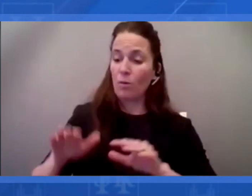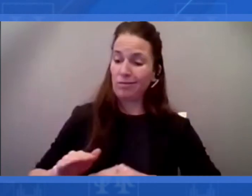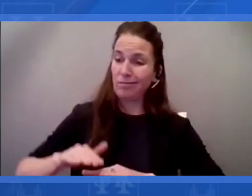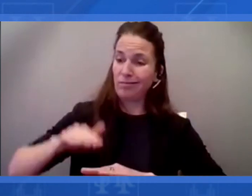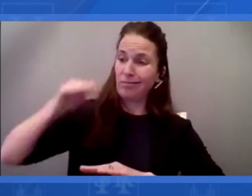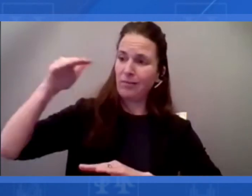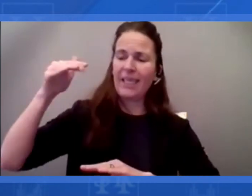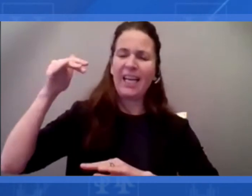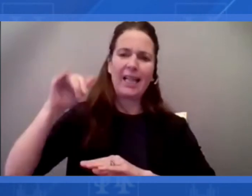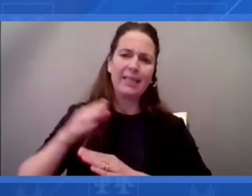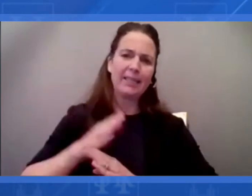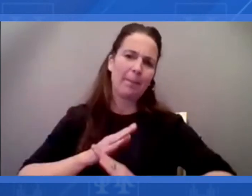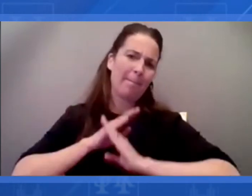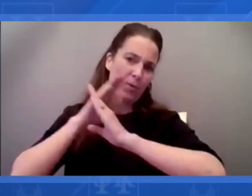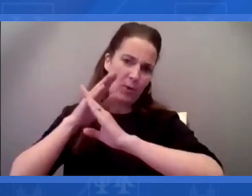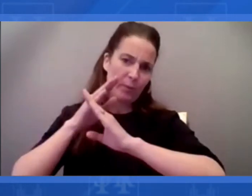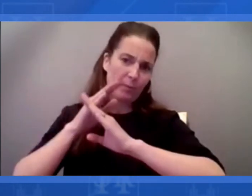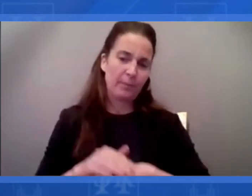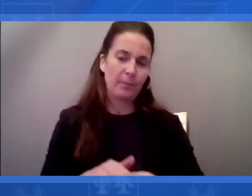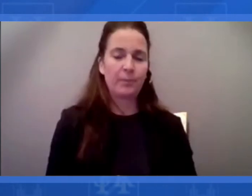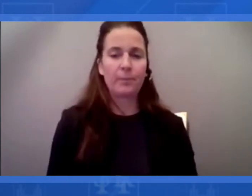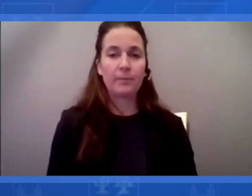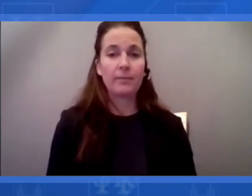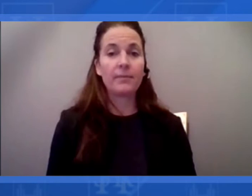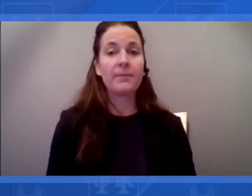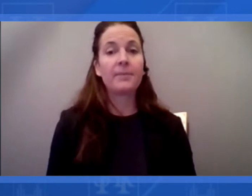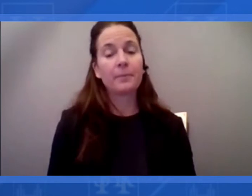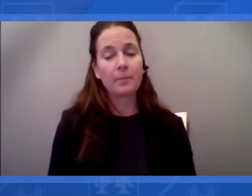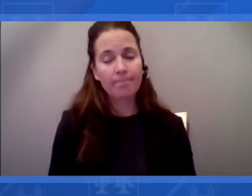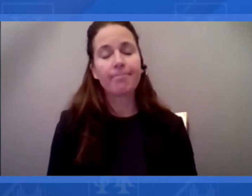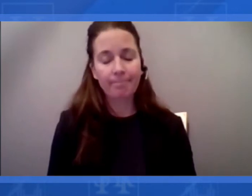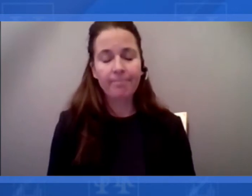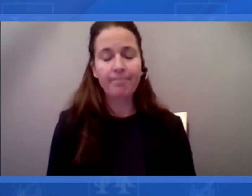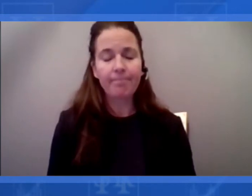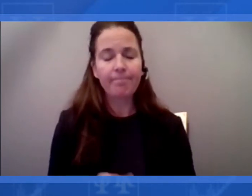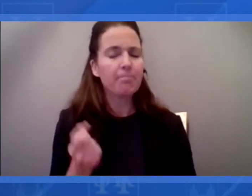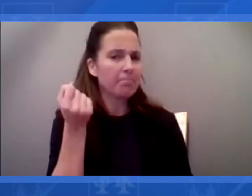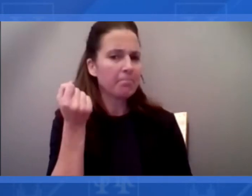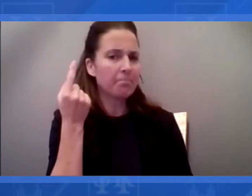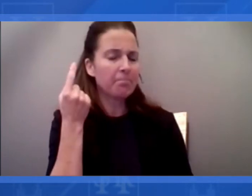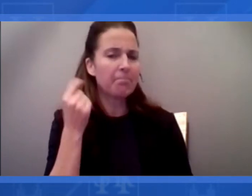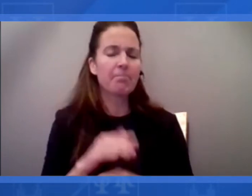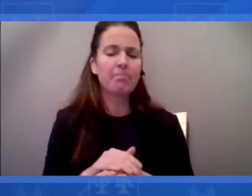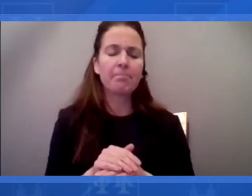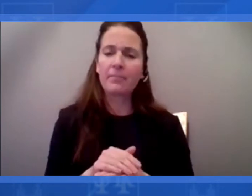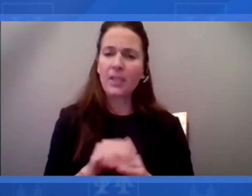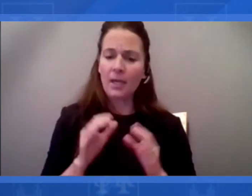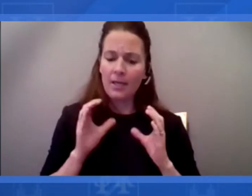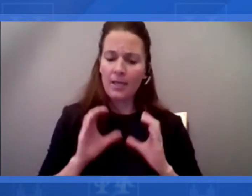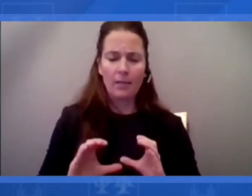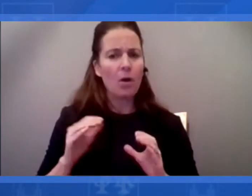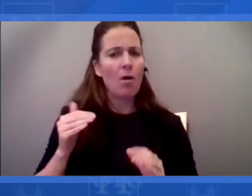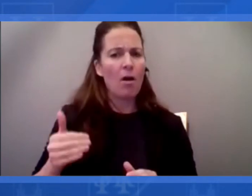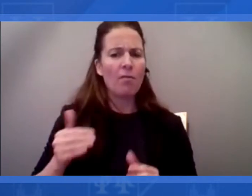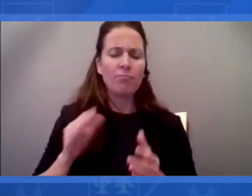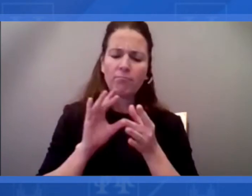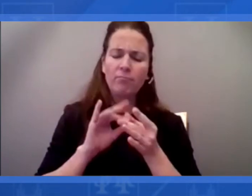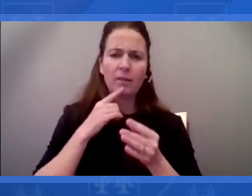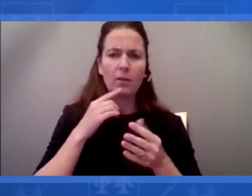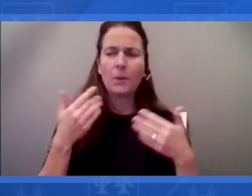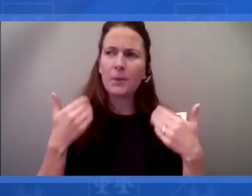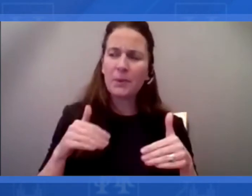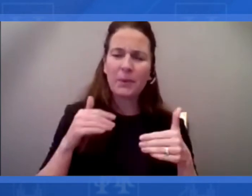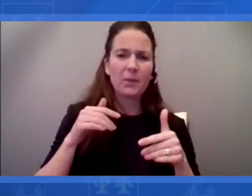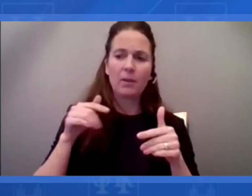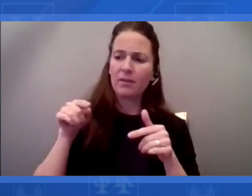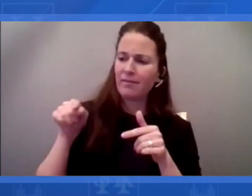We sometimes hear from customers about the difficulties they have in accessing stops during winter weather, either because the stop